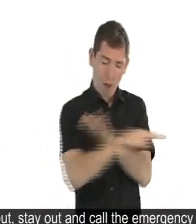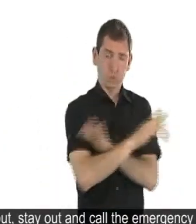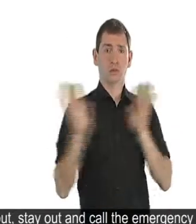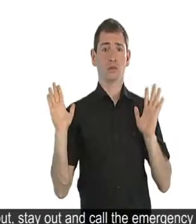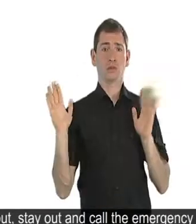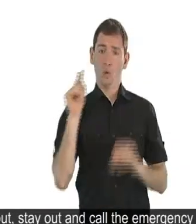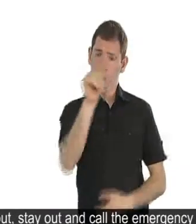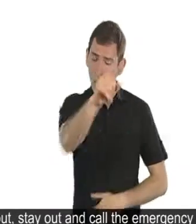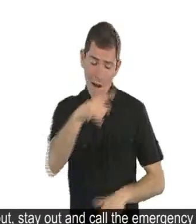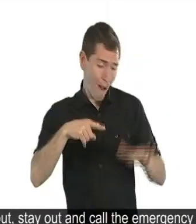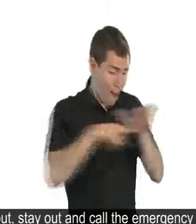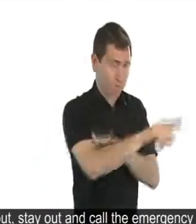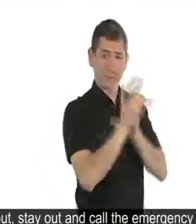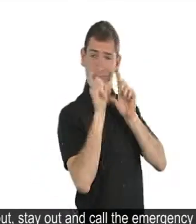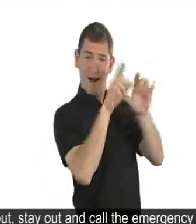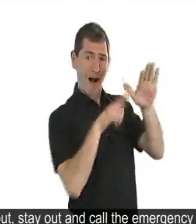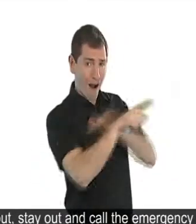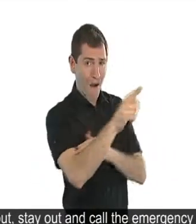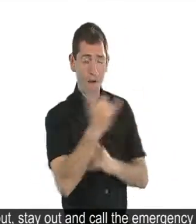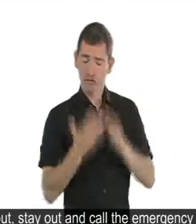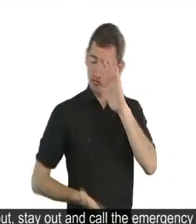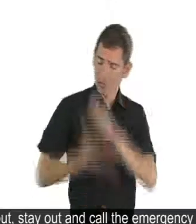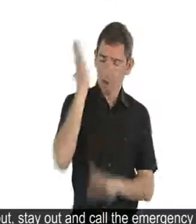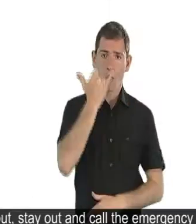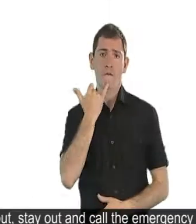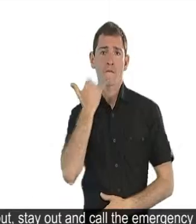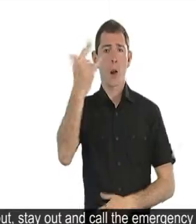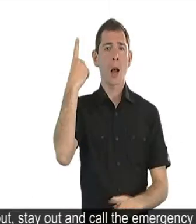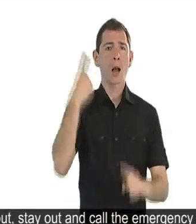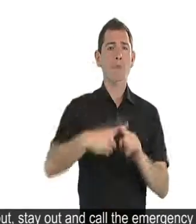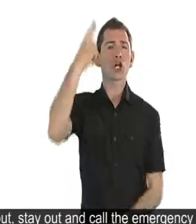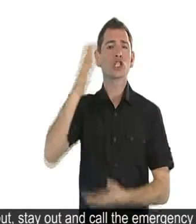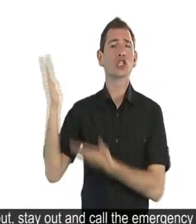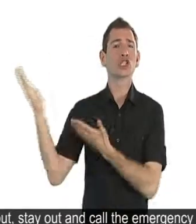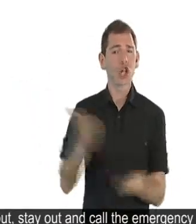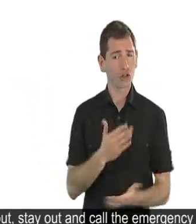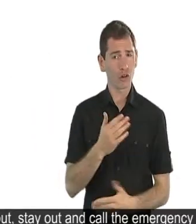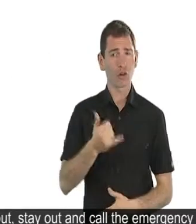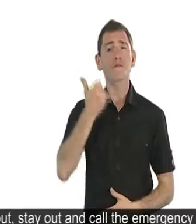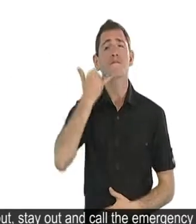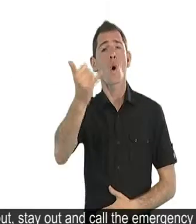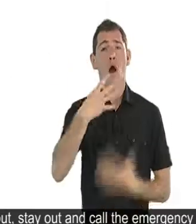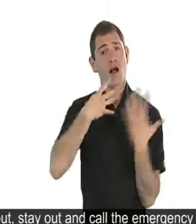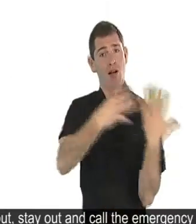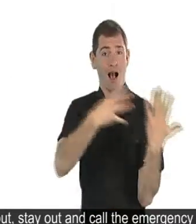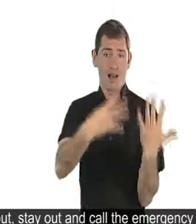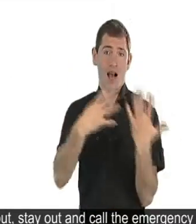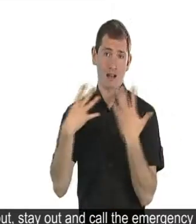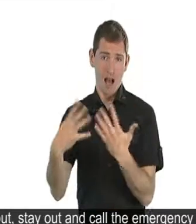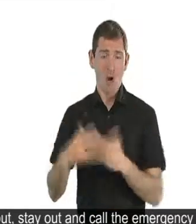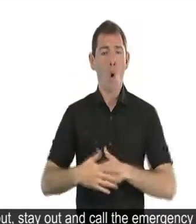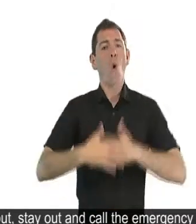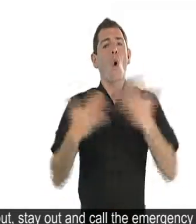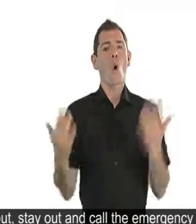Get out, stay out, and call the emergency services on 999 or